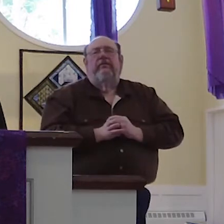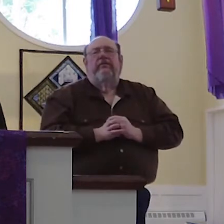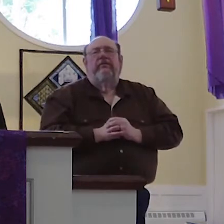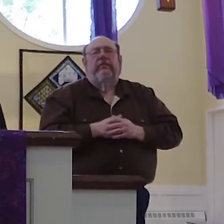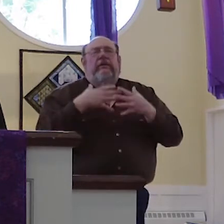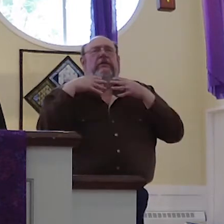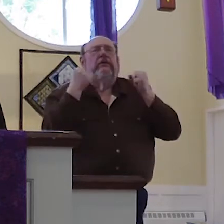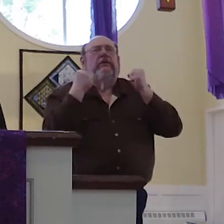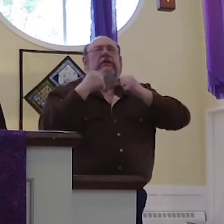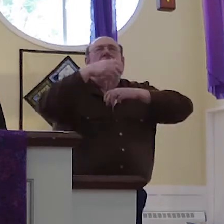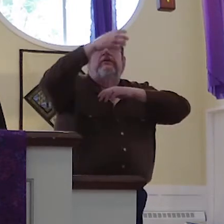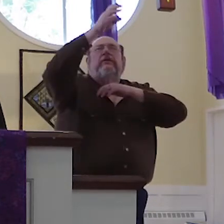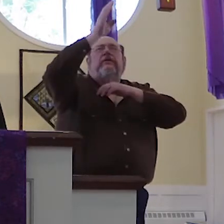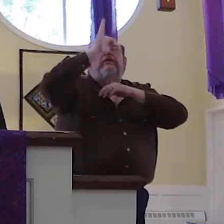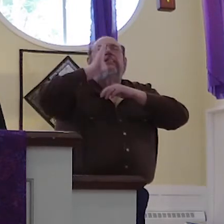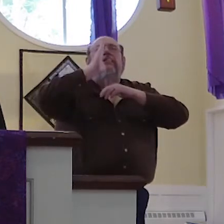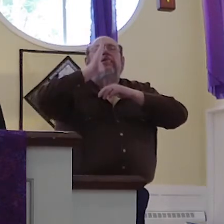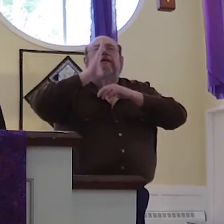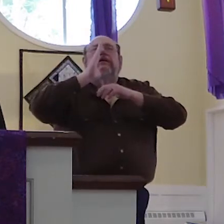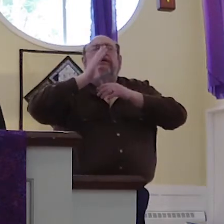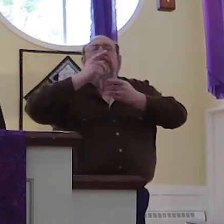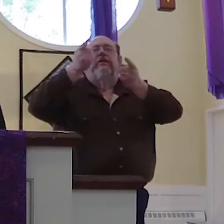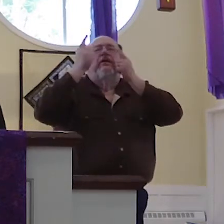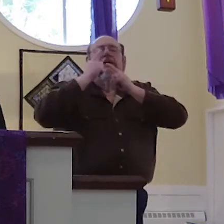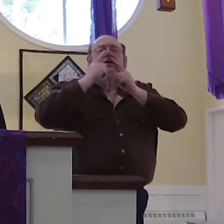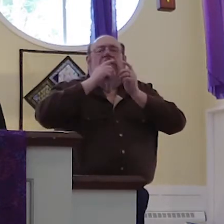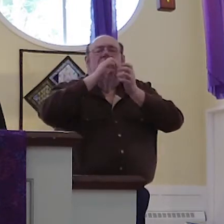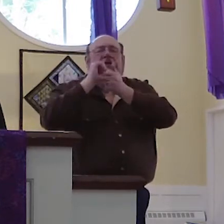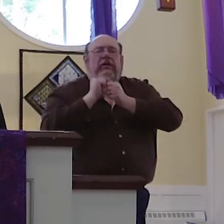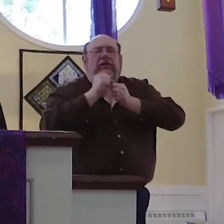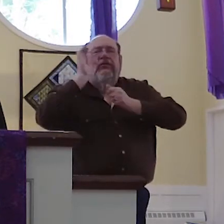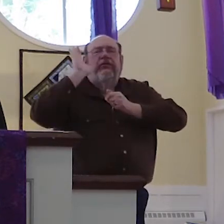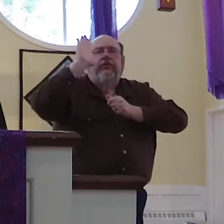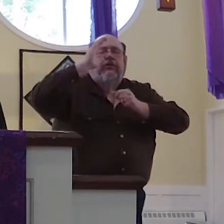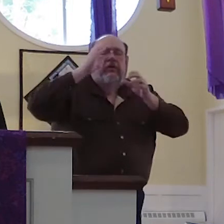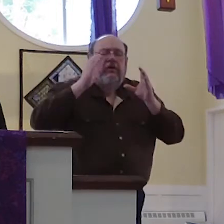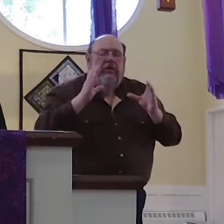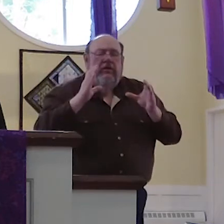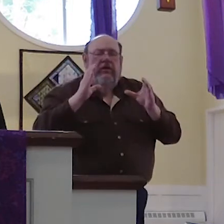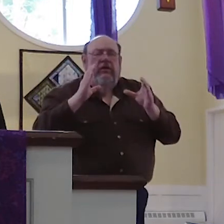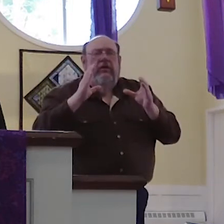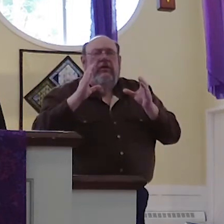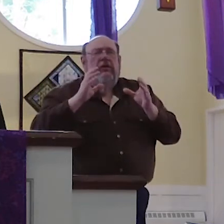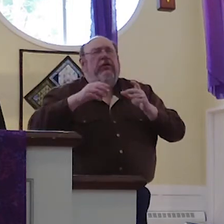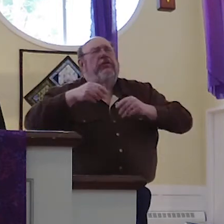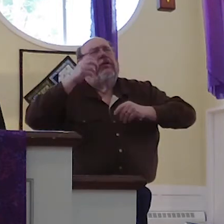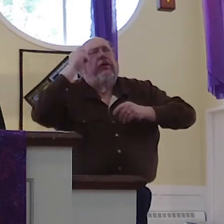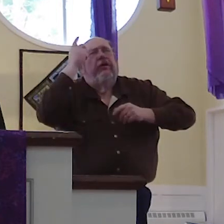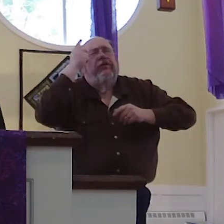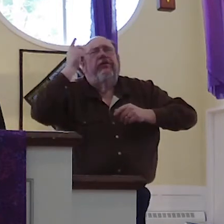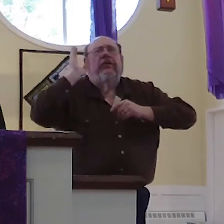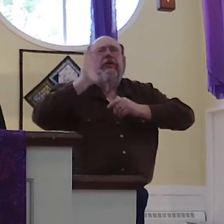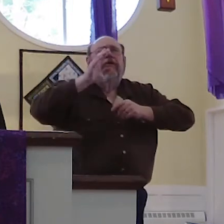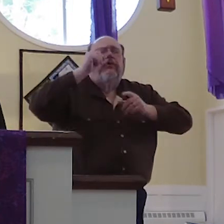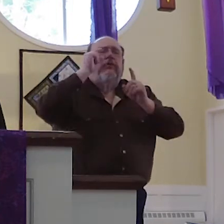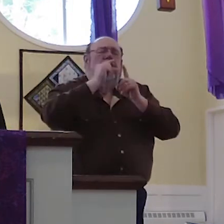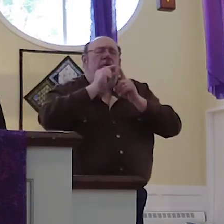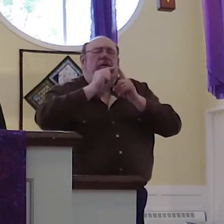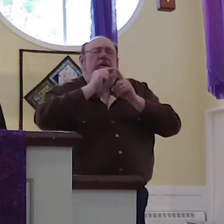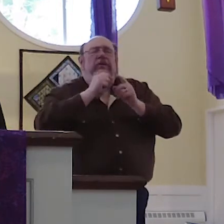Almighty God, as we come together as your congregation to discern your word for us today,